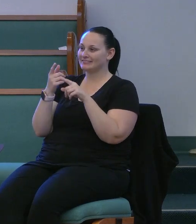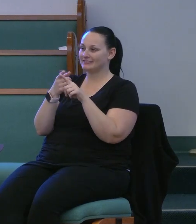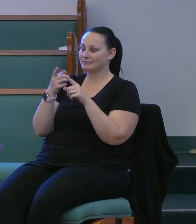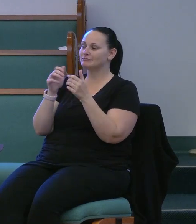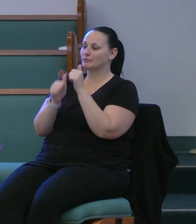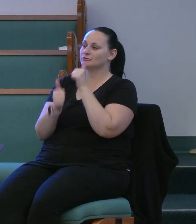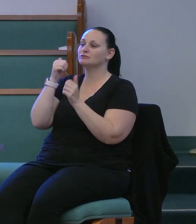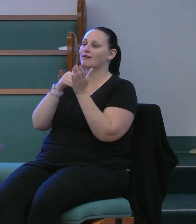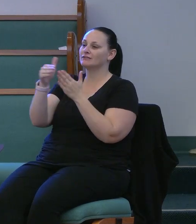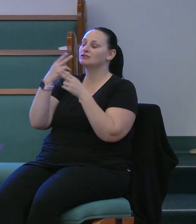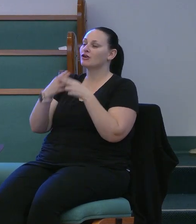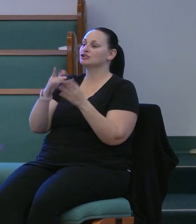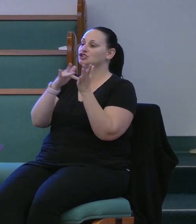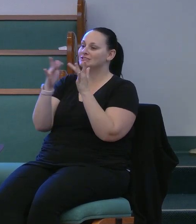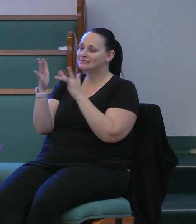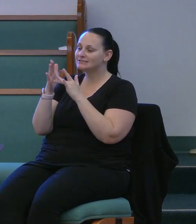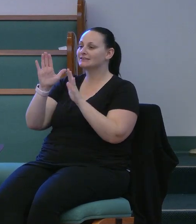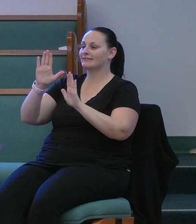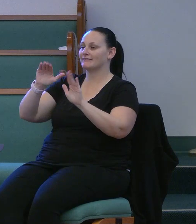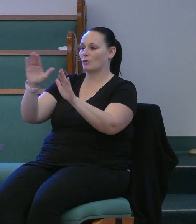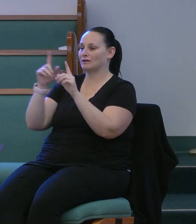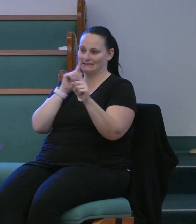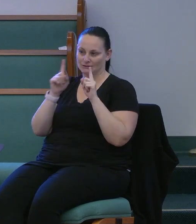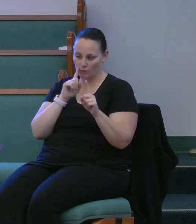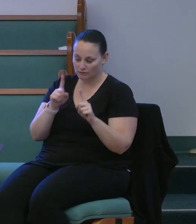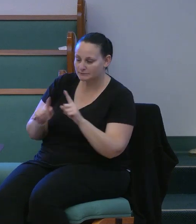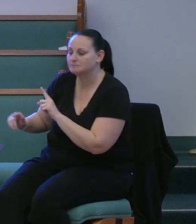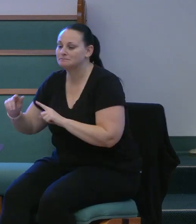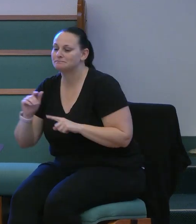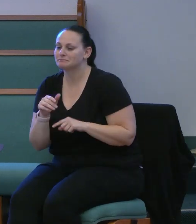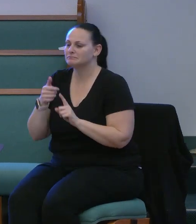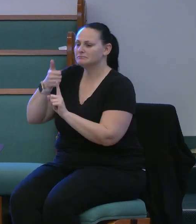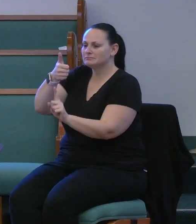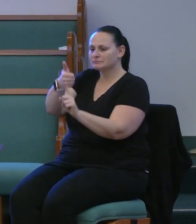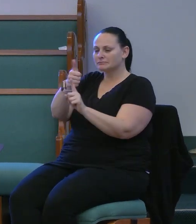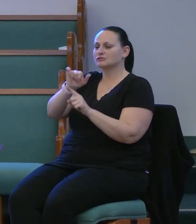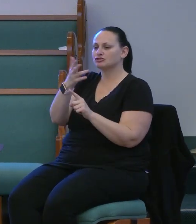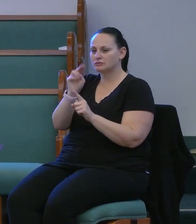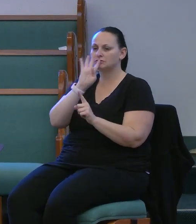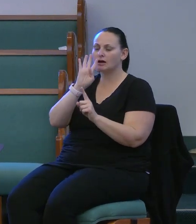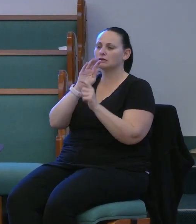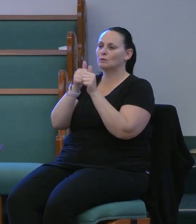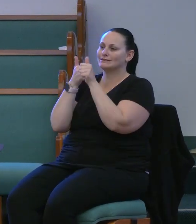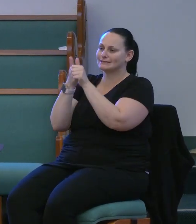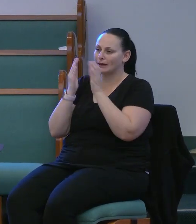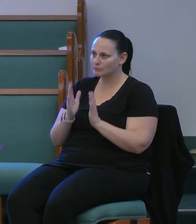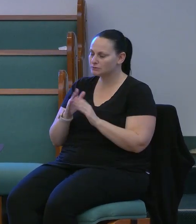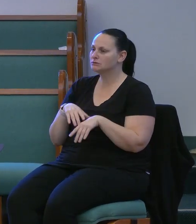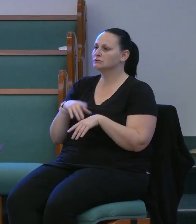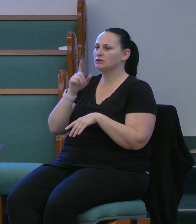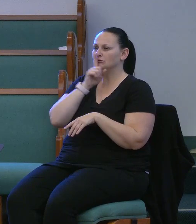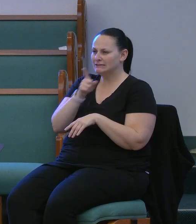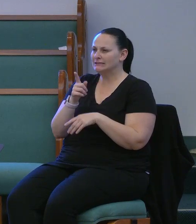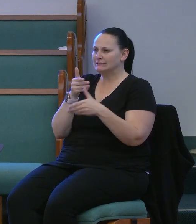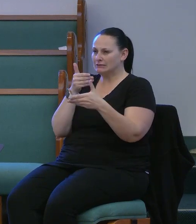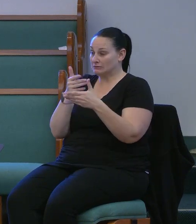often called Jesus' farewell discourse. It is him talking to the disciples, coming close